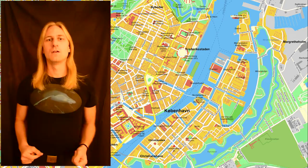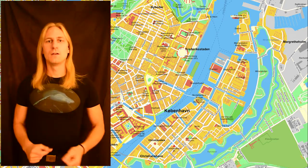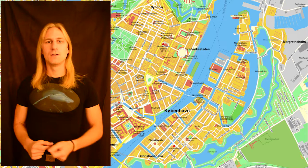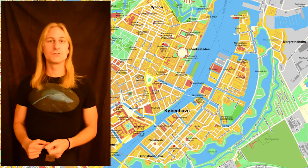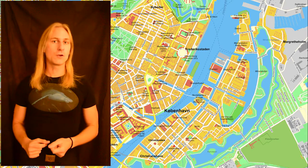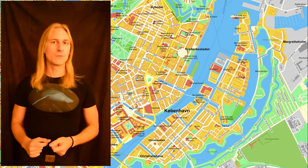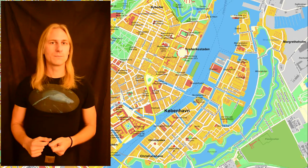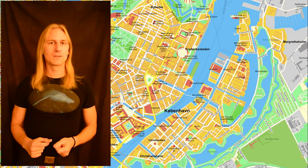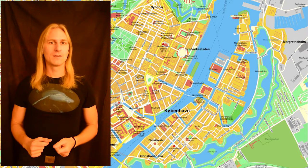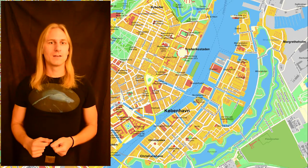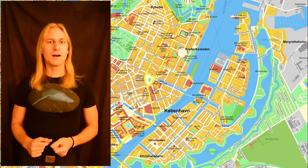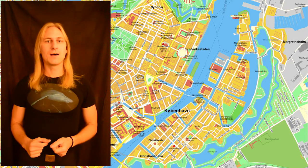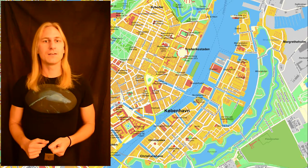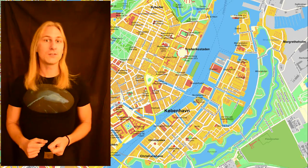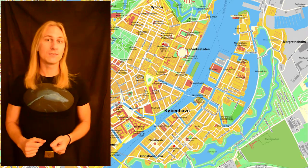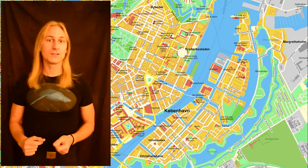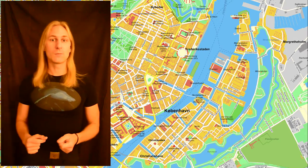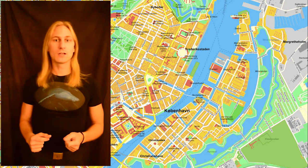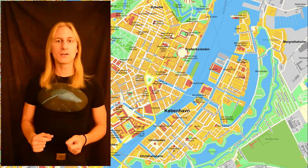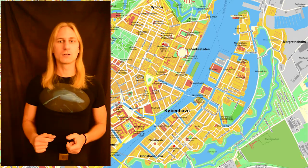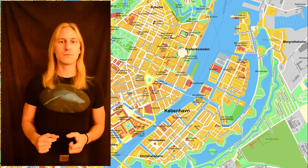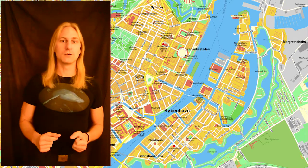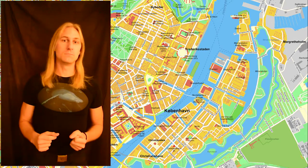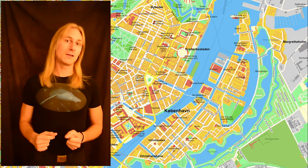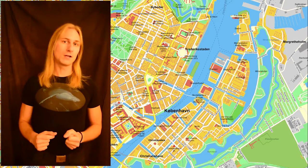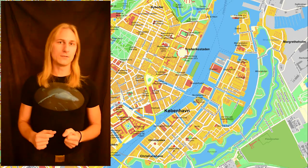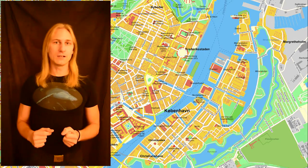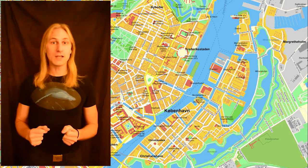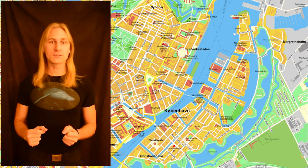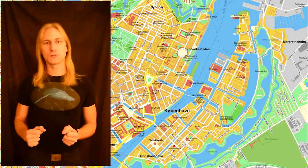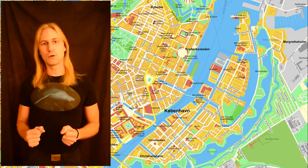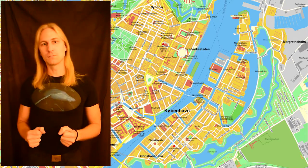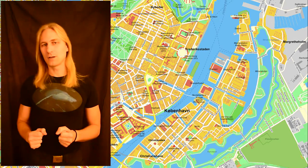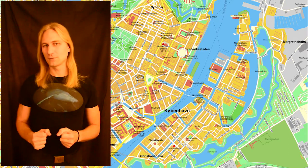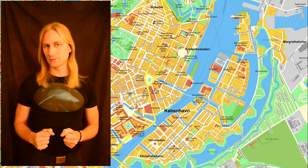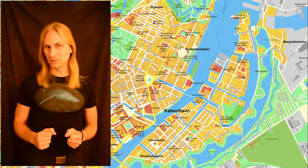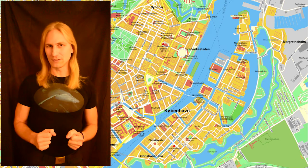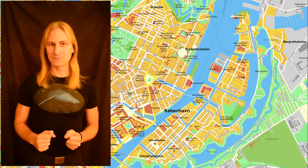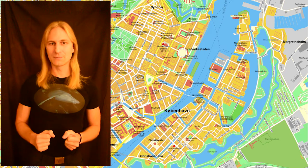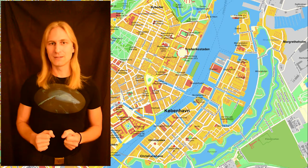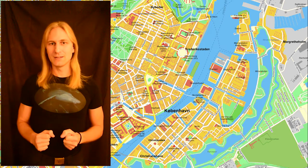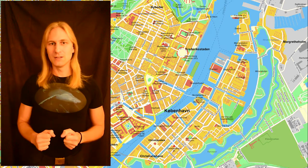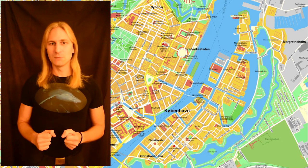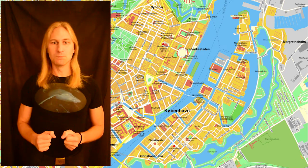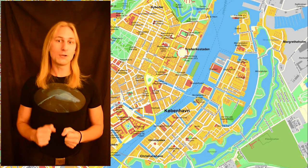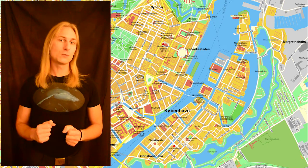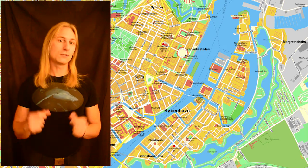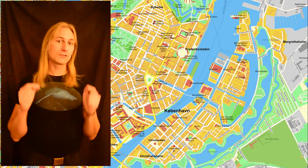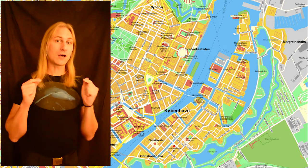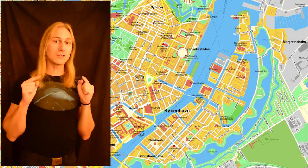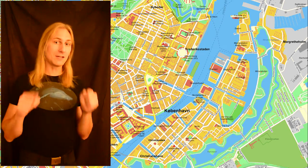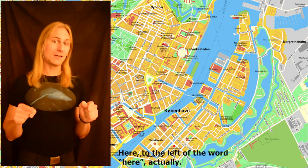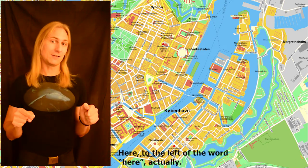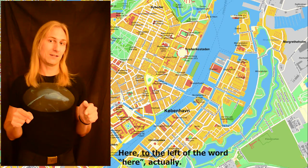program. So, I said that I would like to cover many of the less known parts of the city, but we